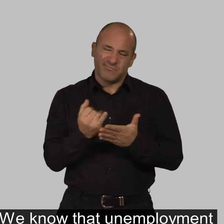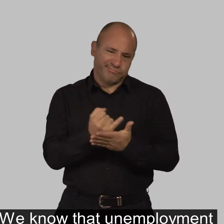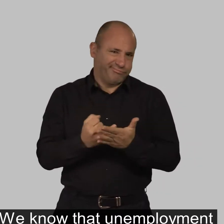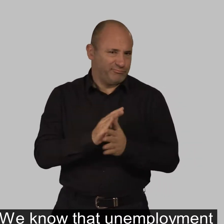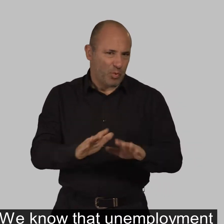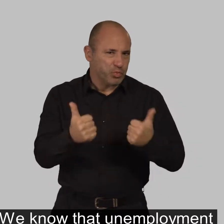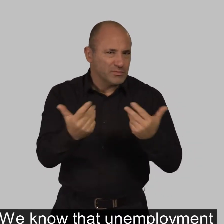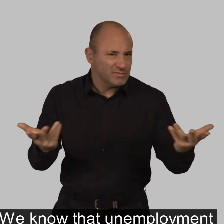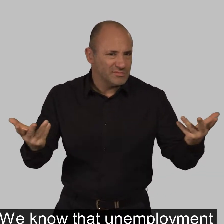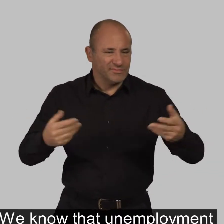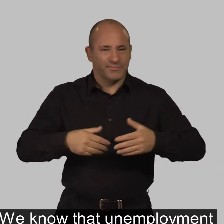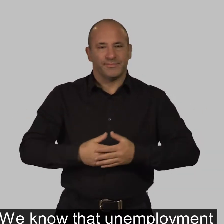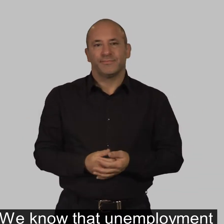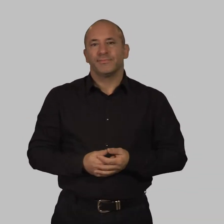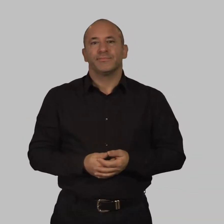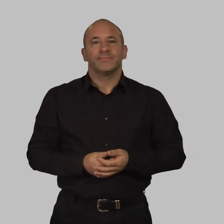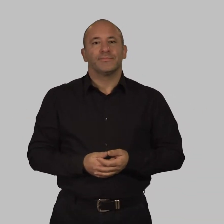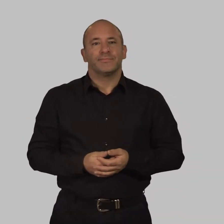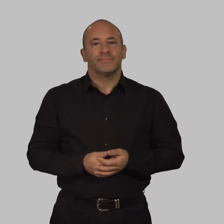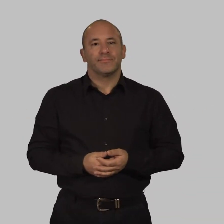unemployment is generally bad for health.